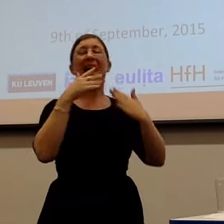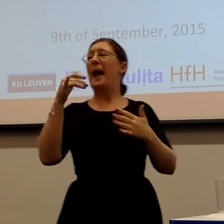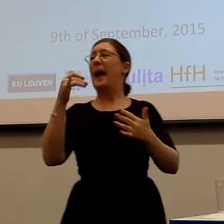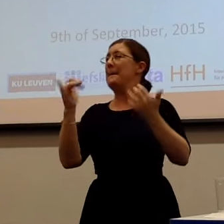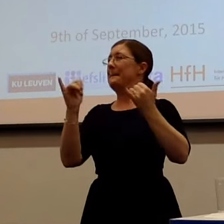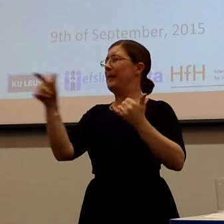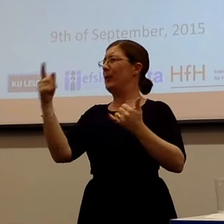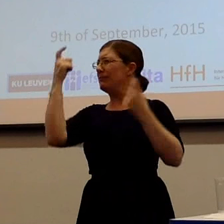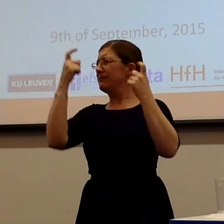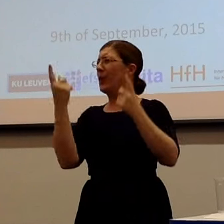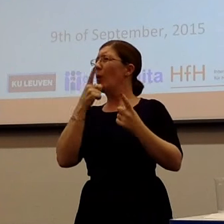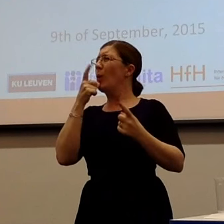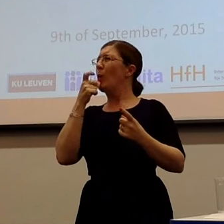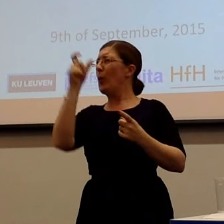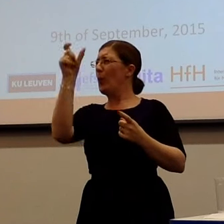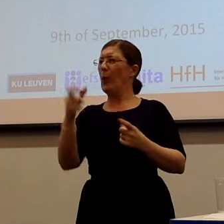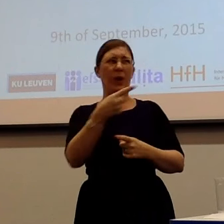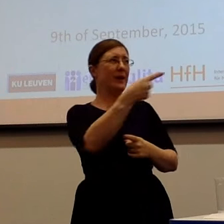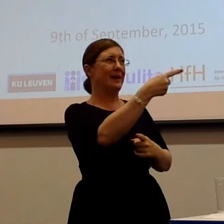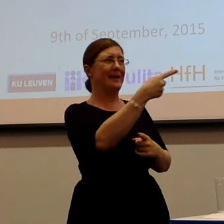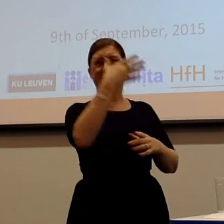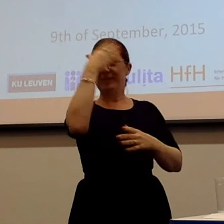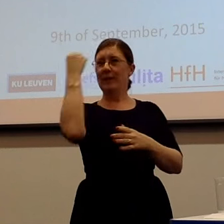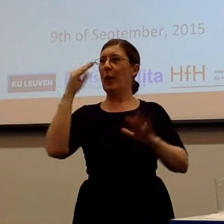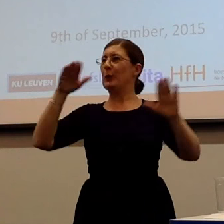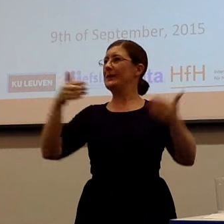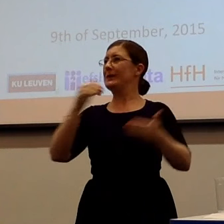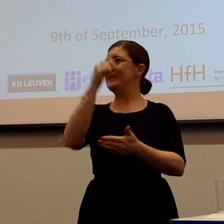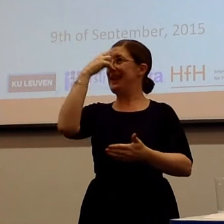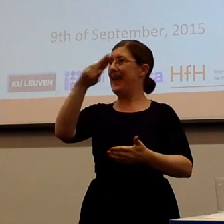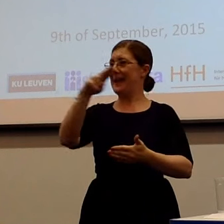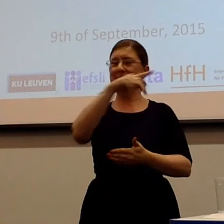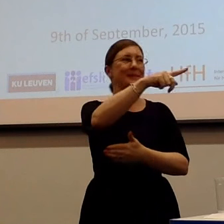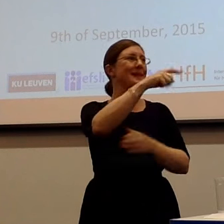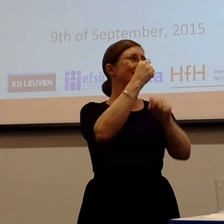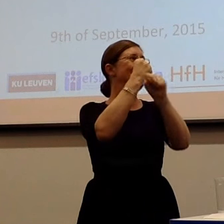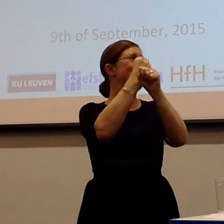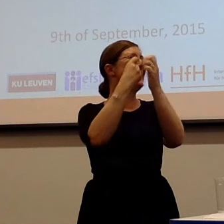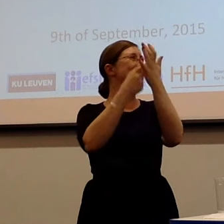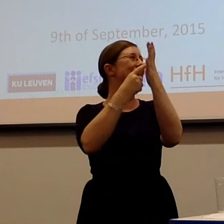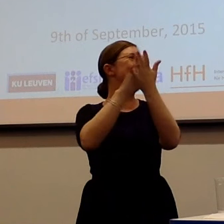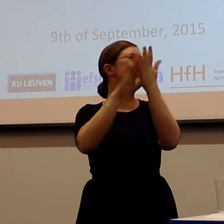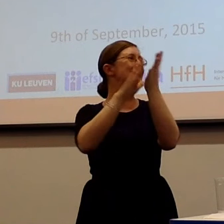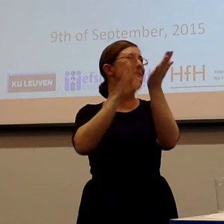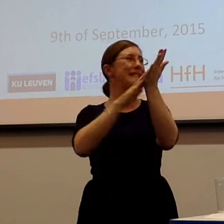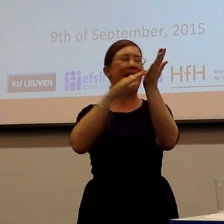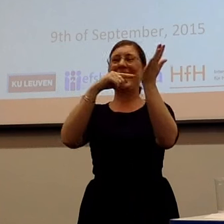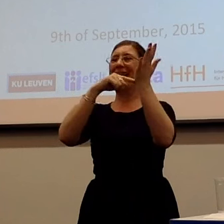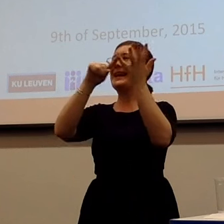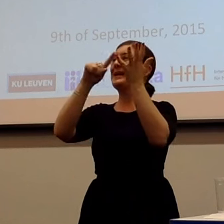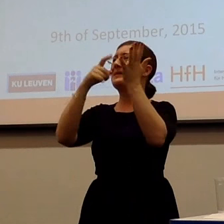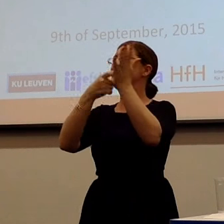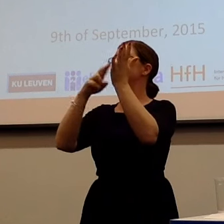Thank you, Dean. Some of you might be wondering, who is this person? He hasn't introduced himself. This is Professor Graham